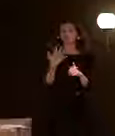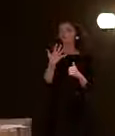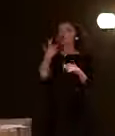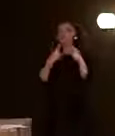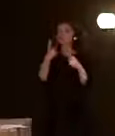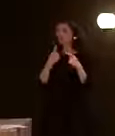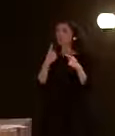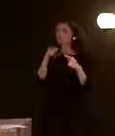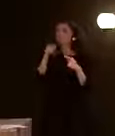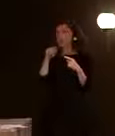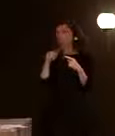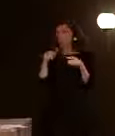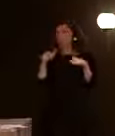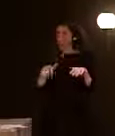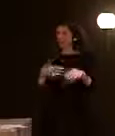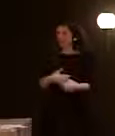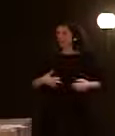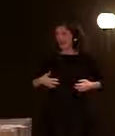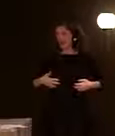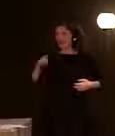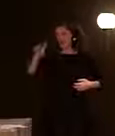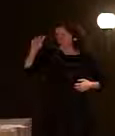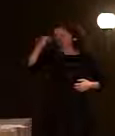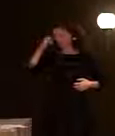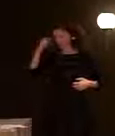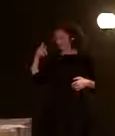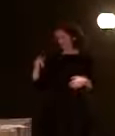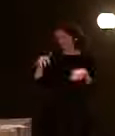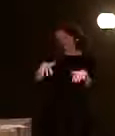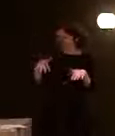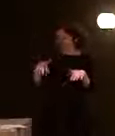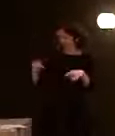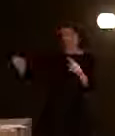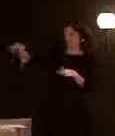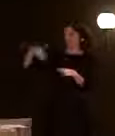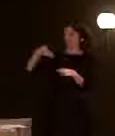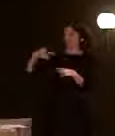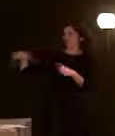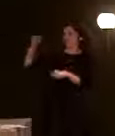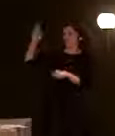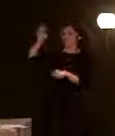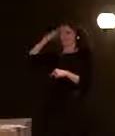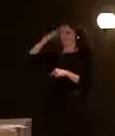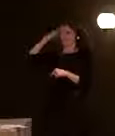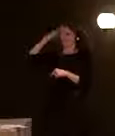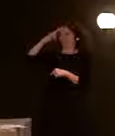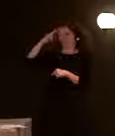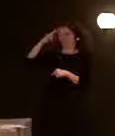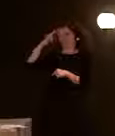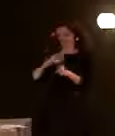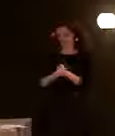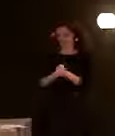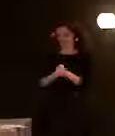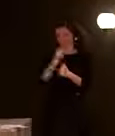can use the issues explored in those novels to have your own debates and Socratic seminars in